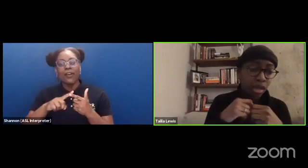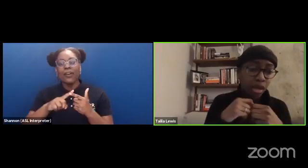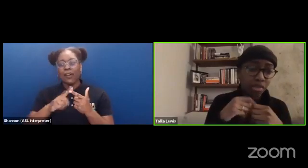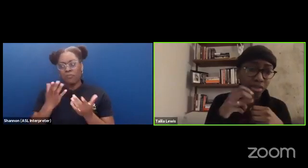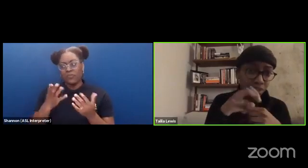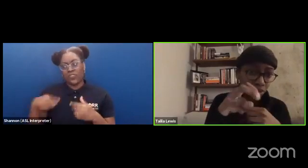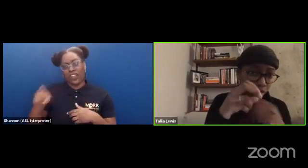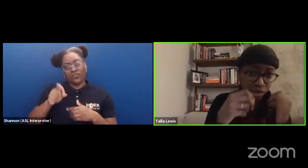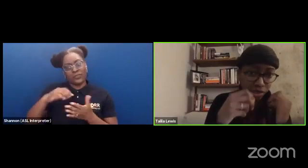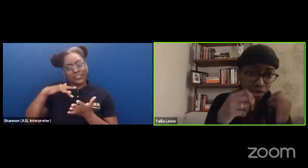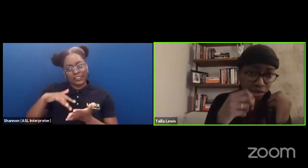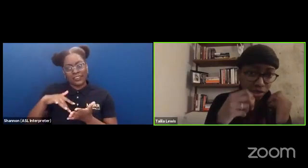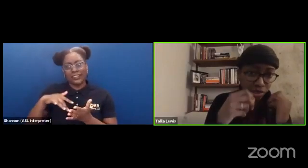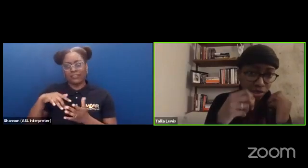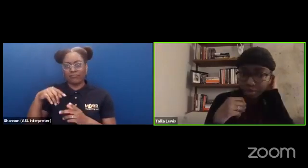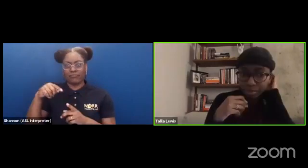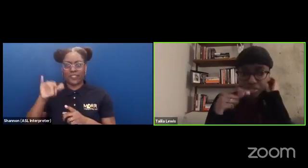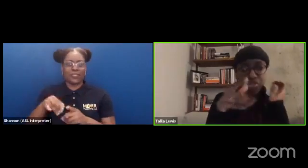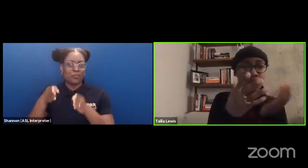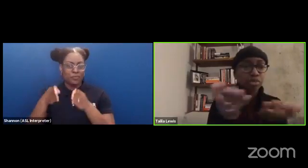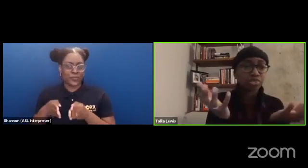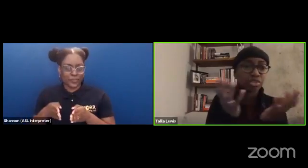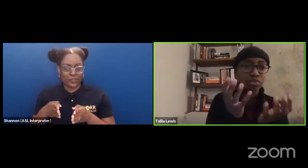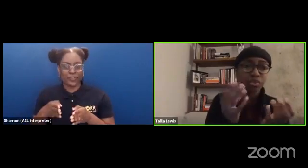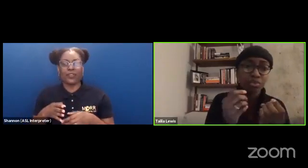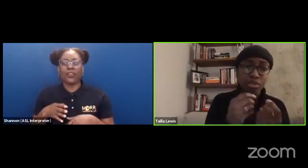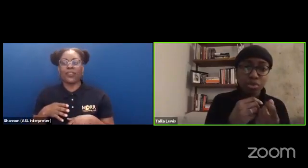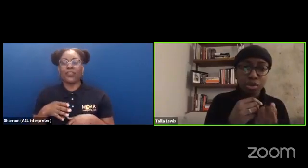of us who are on the call here. So that's all I'm going to say. Go ahead.